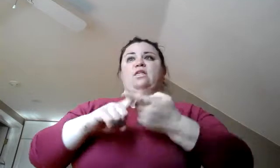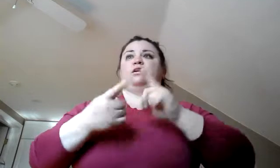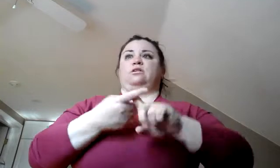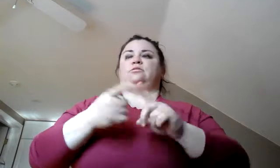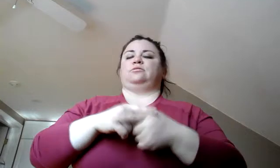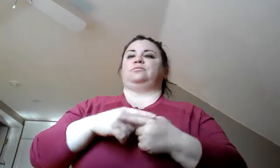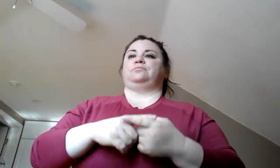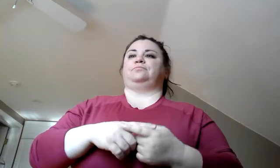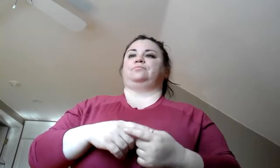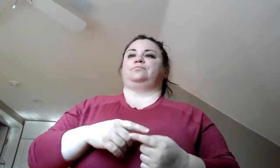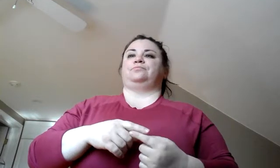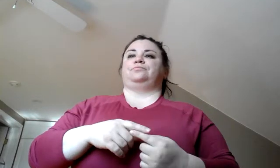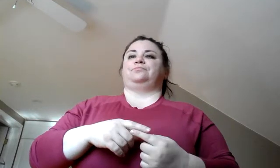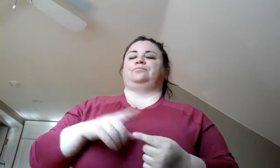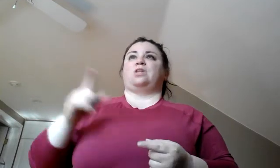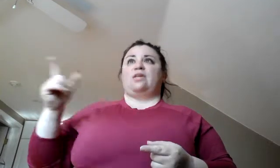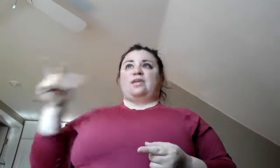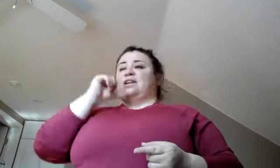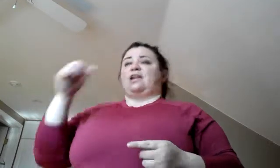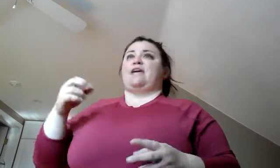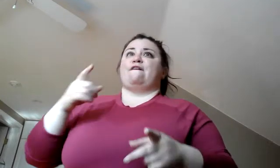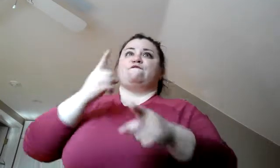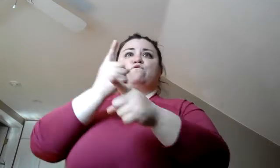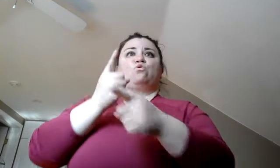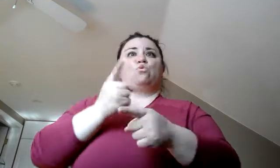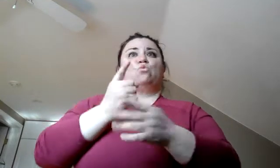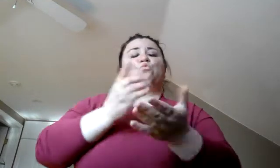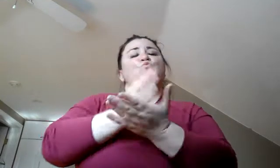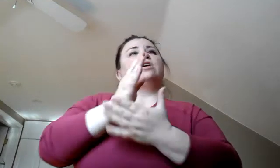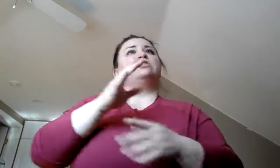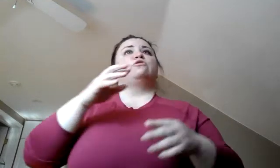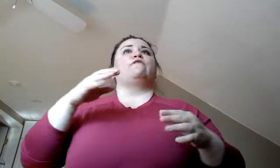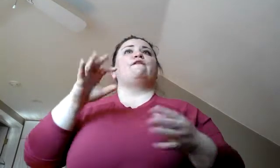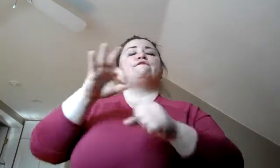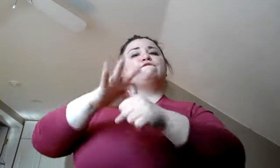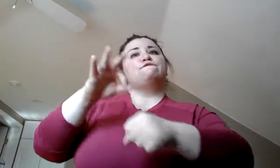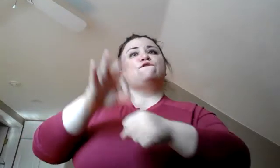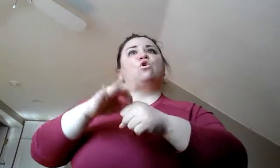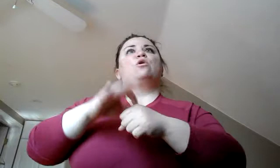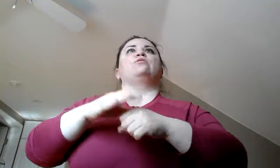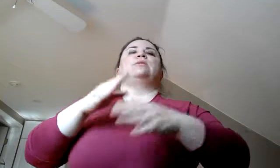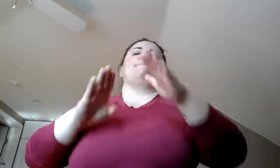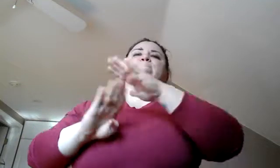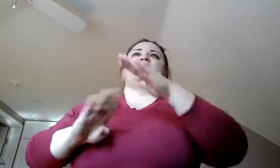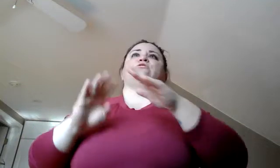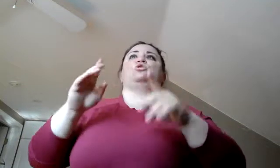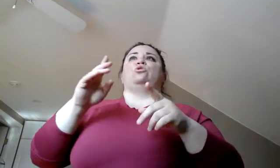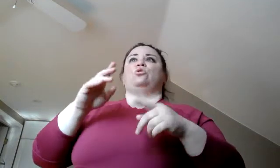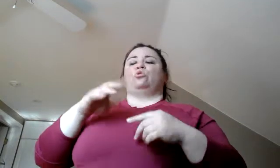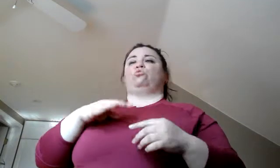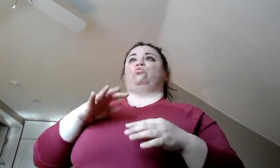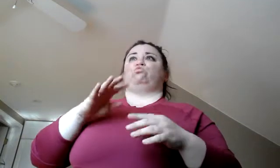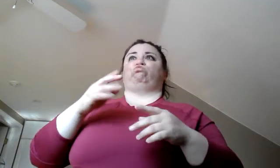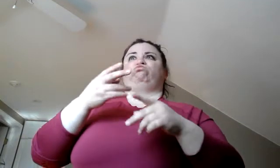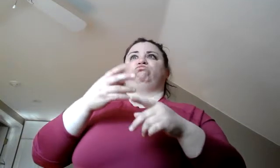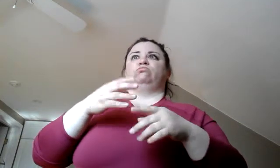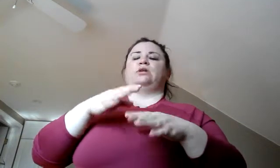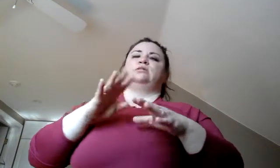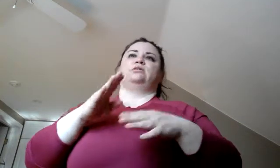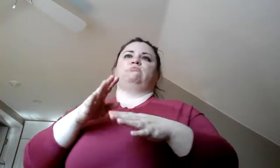Saudi Arabia to vote or do things like, basic freedom stuff like we would take for granted. They were our ally. And they were